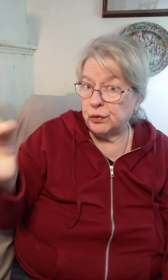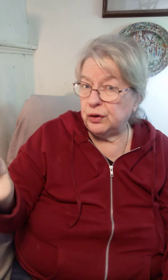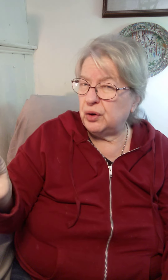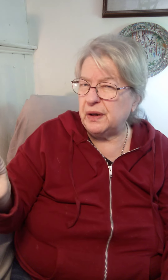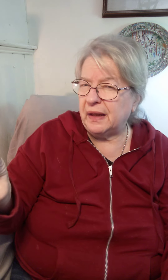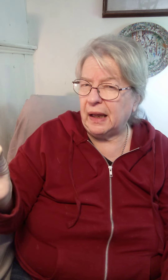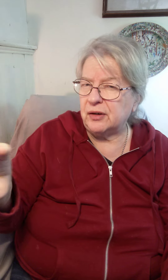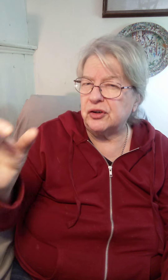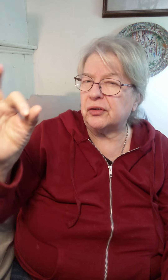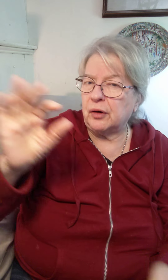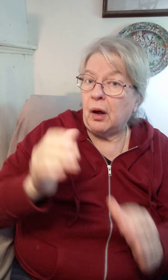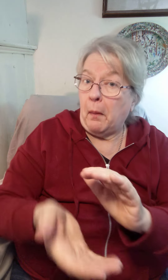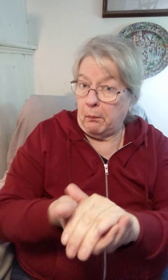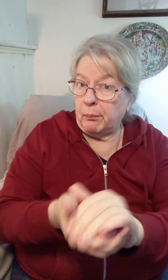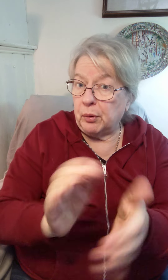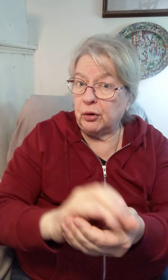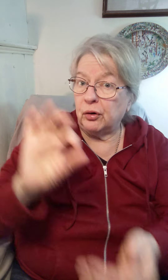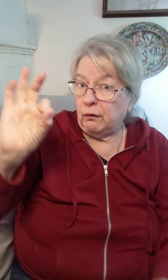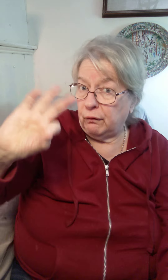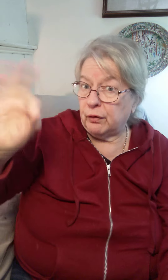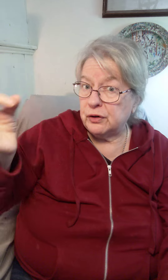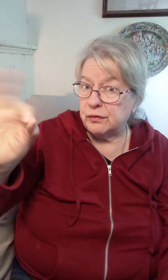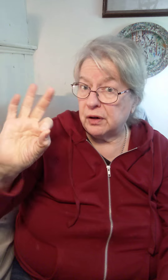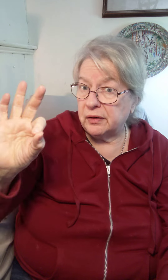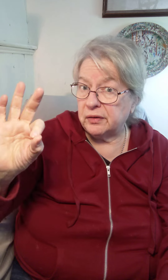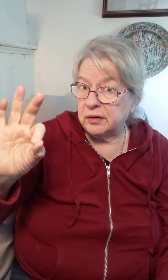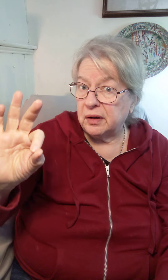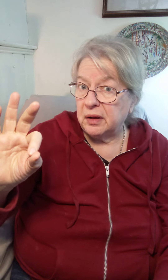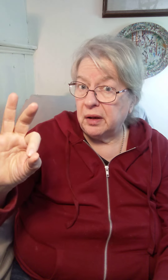You don't need the and, just burger, french fries,